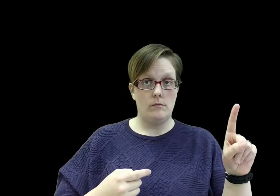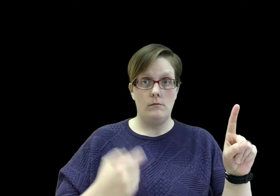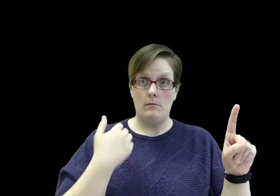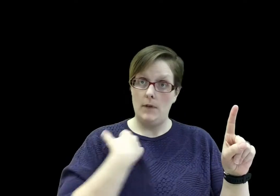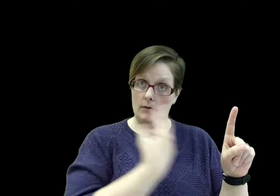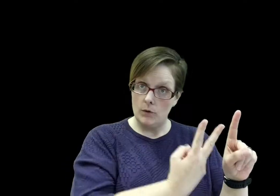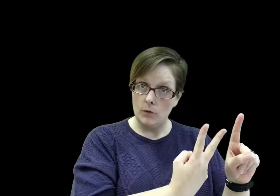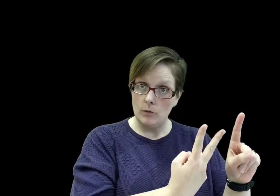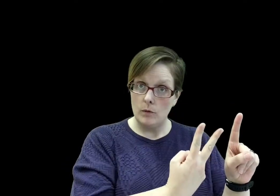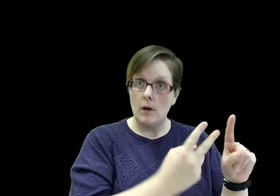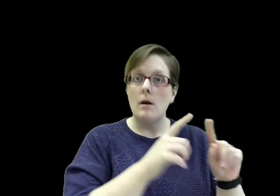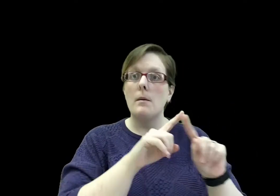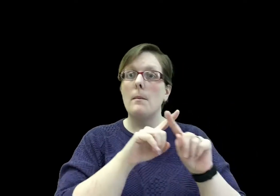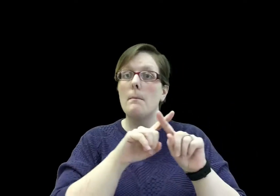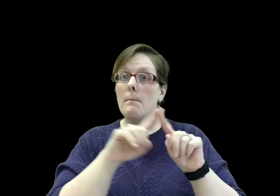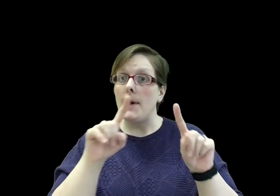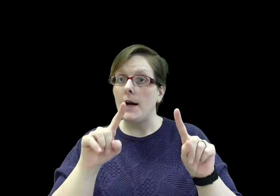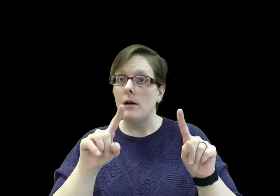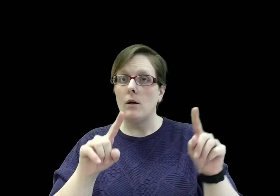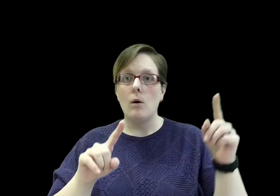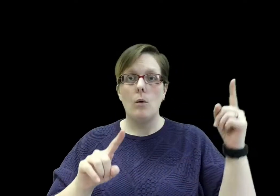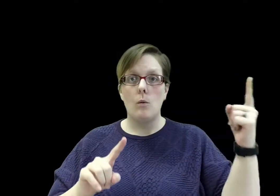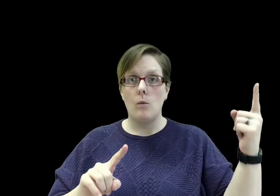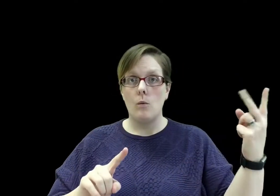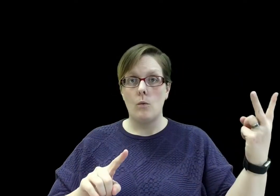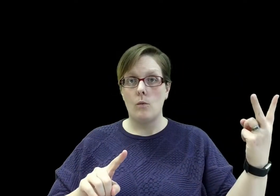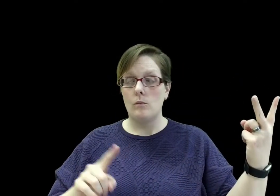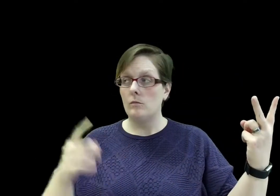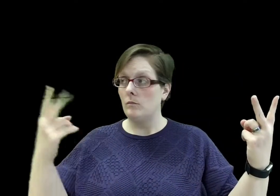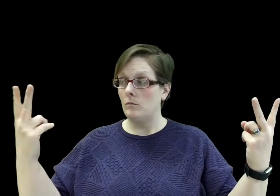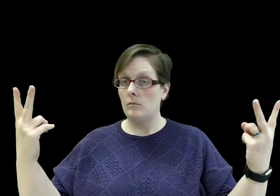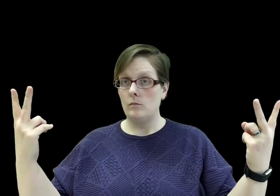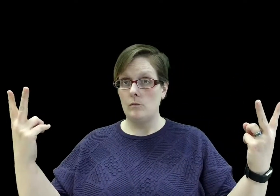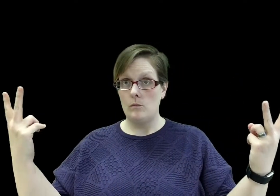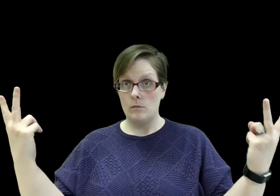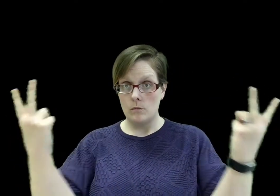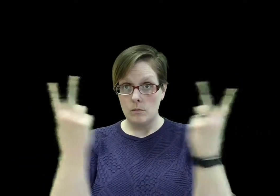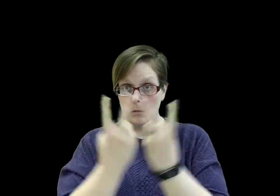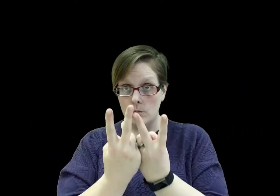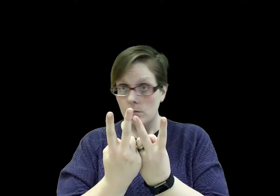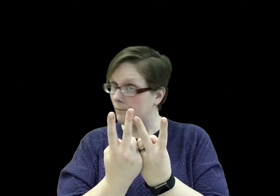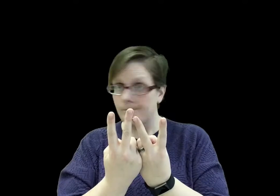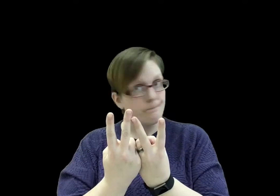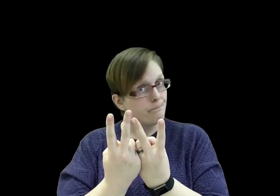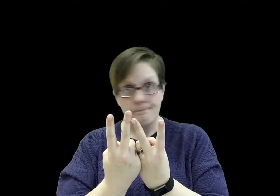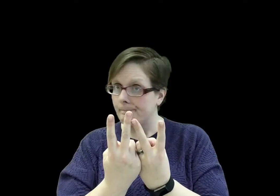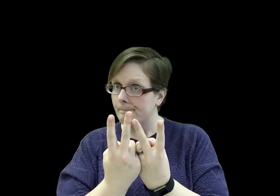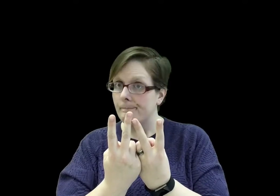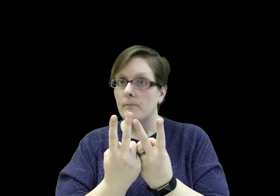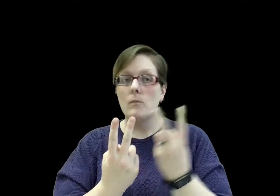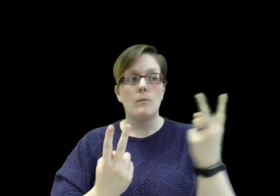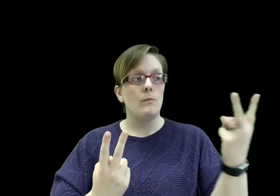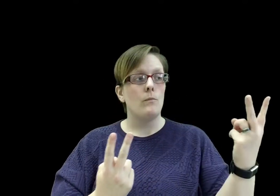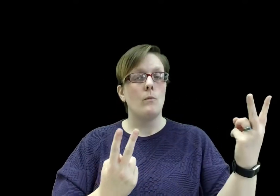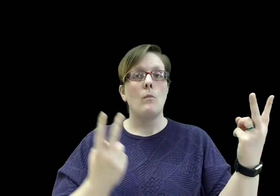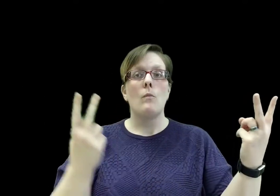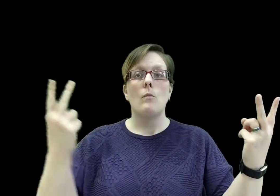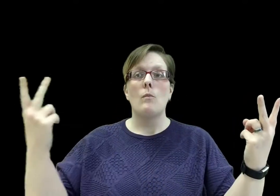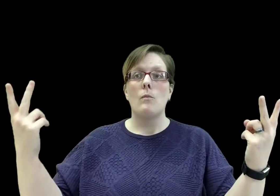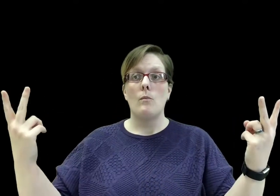This plant has 2, and so does the other. But when they give their genes to the offspring, they don't